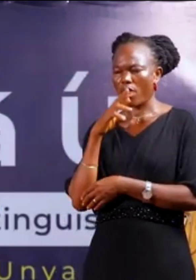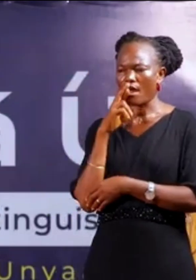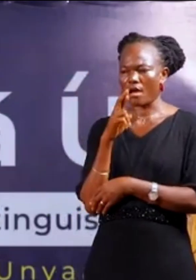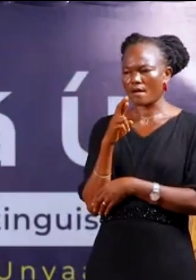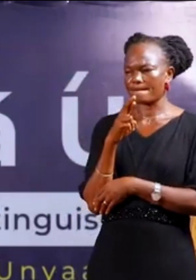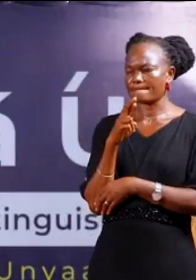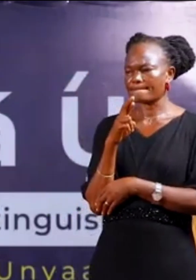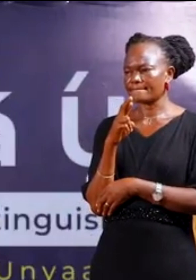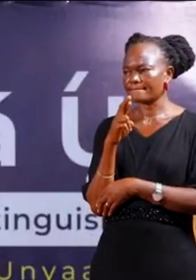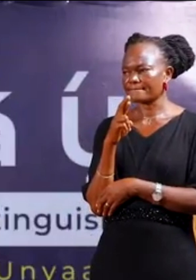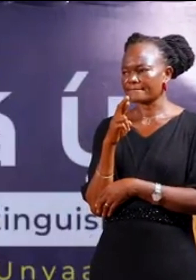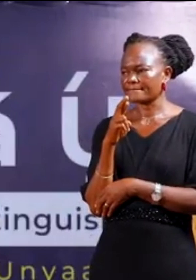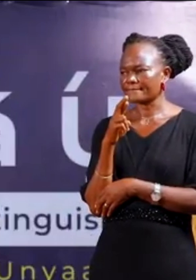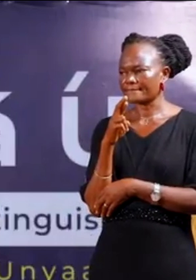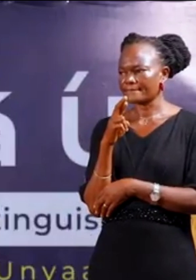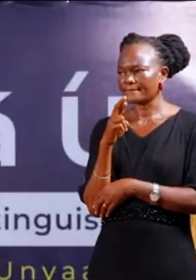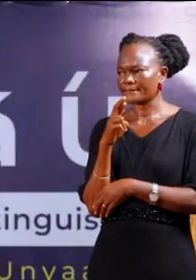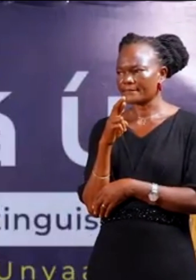a